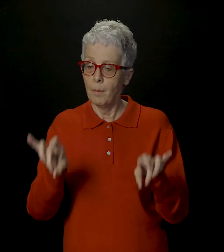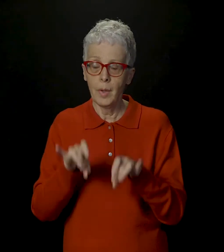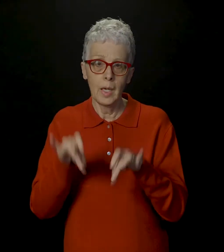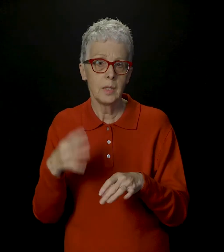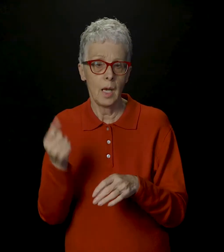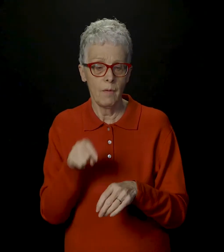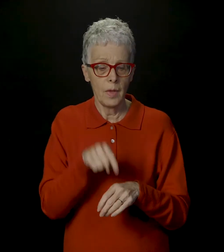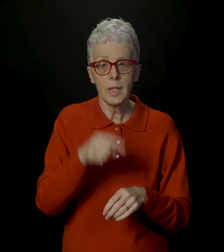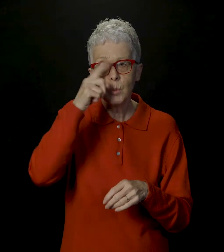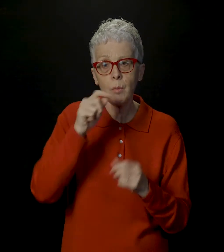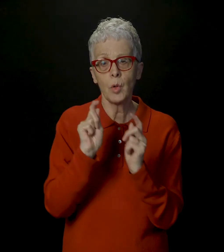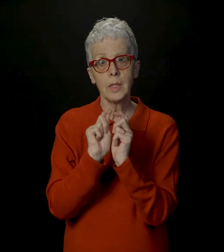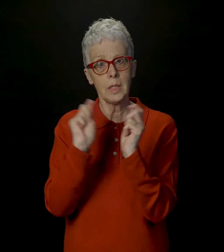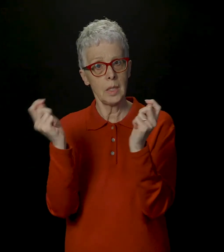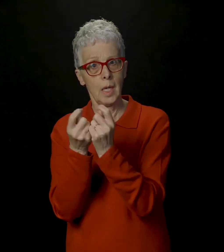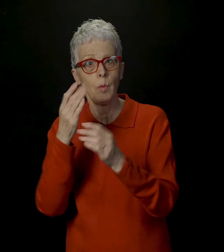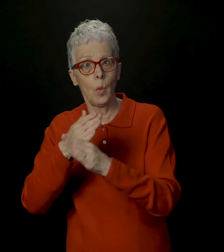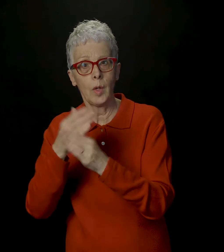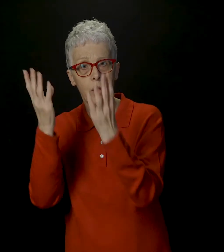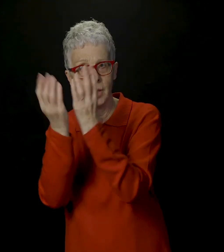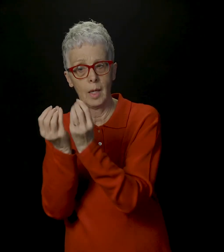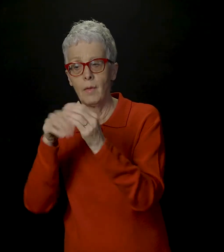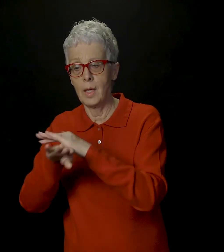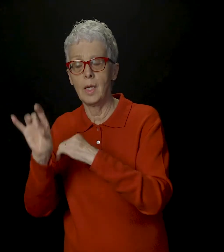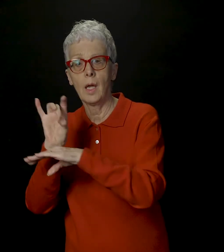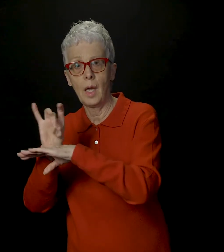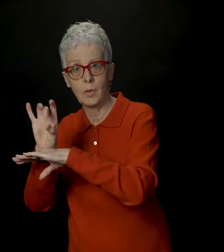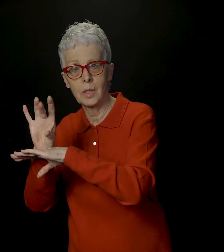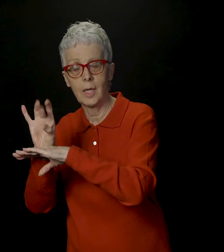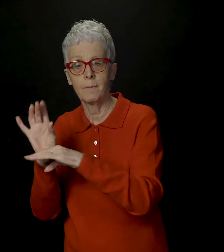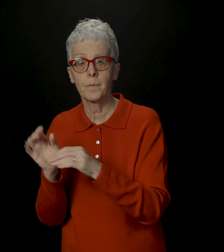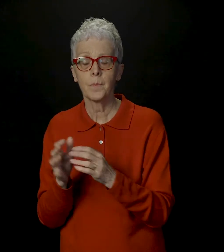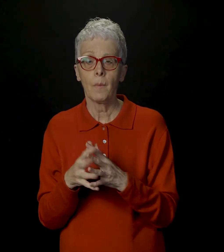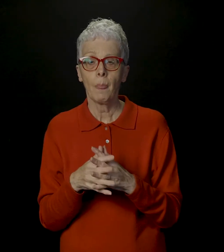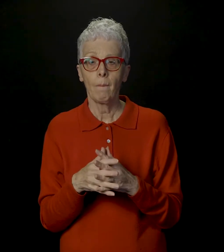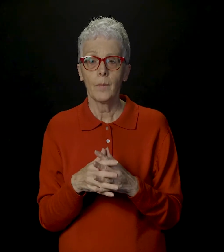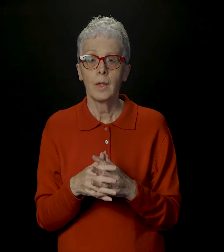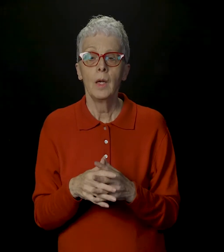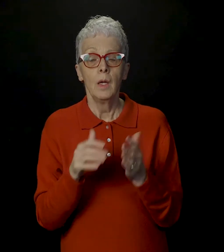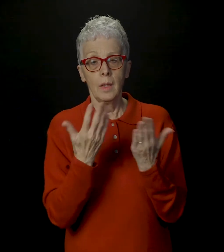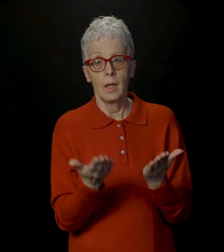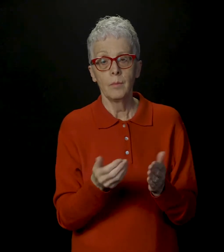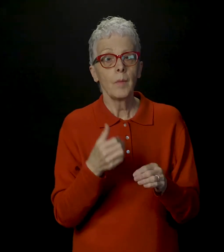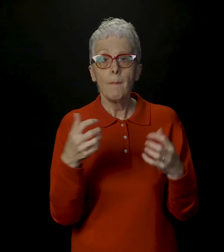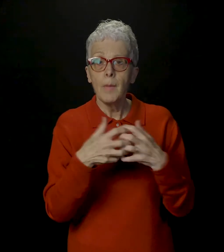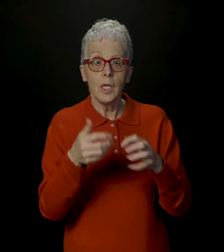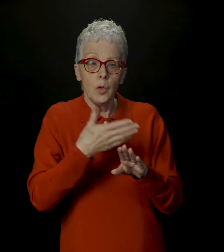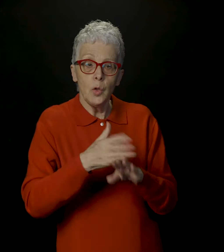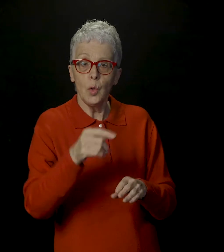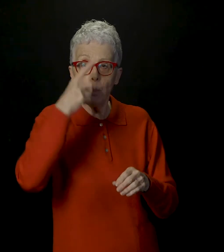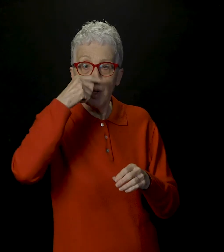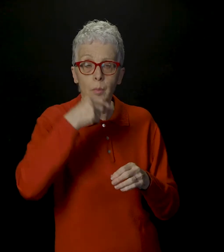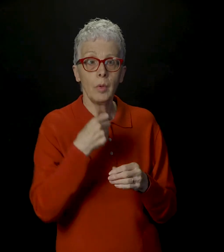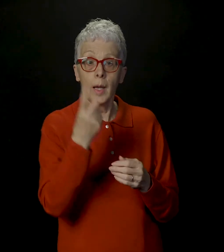them At the team In the team Fantastic That's great Now I mentioned That there's lots of new faces To